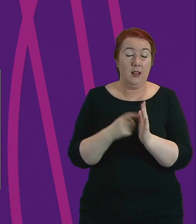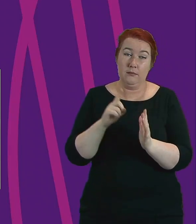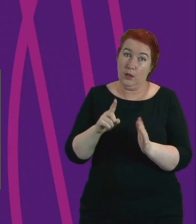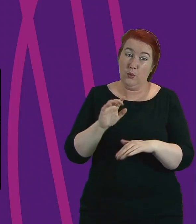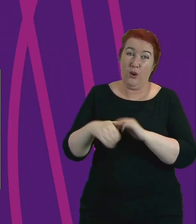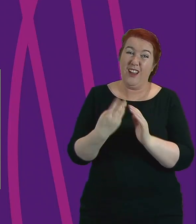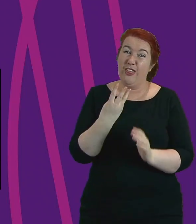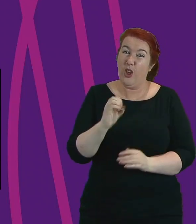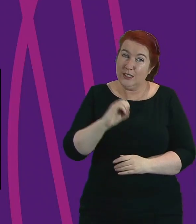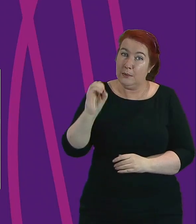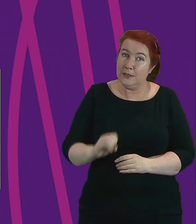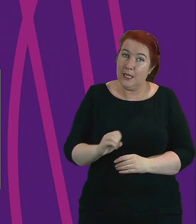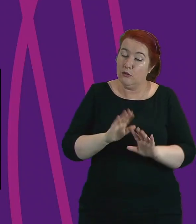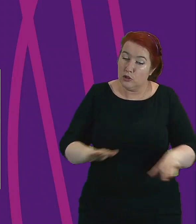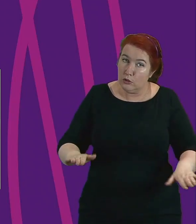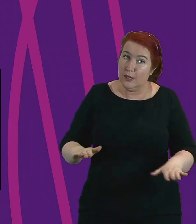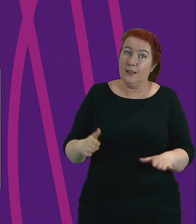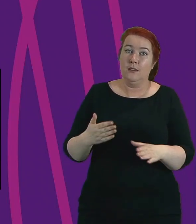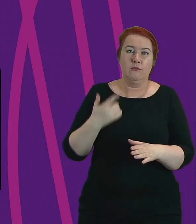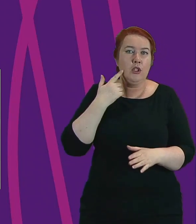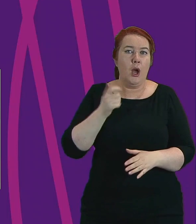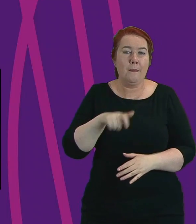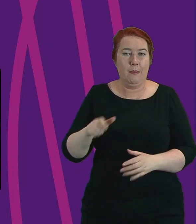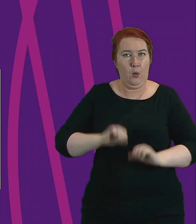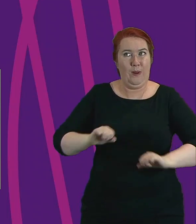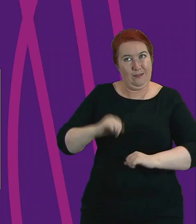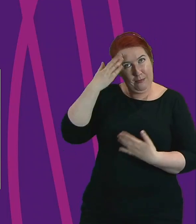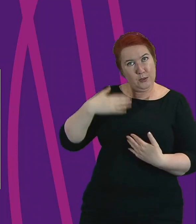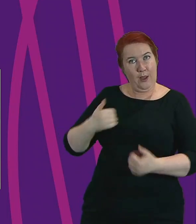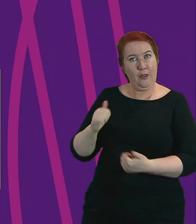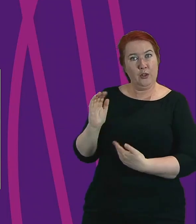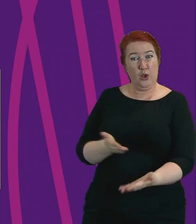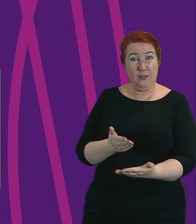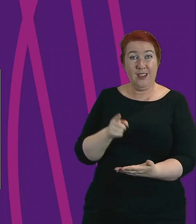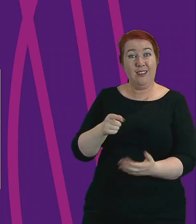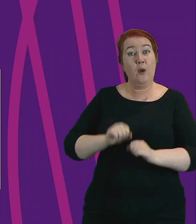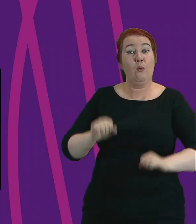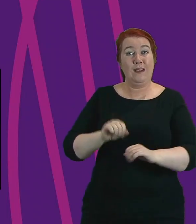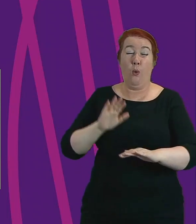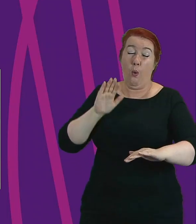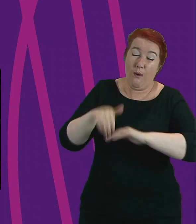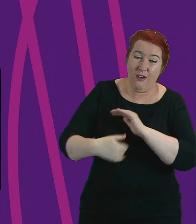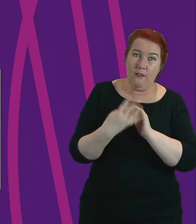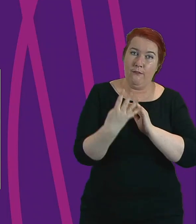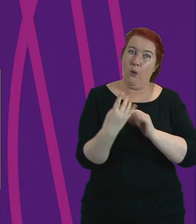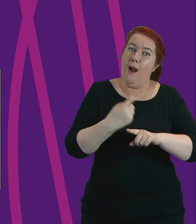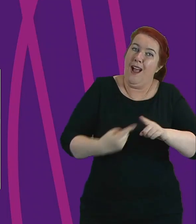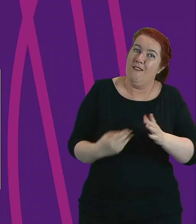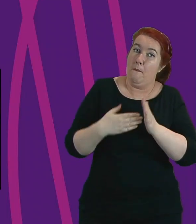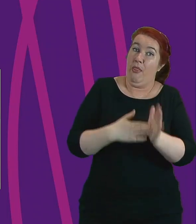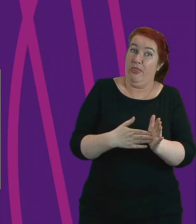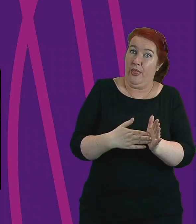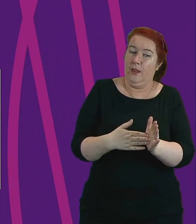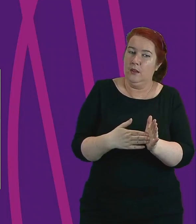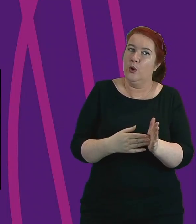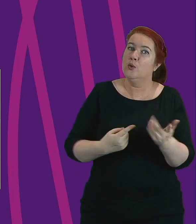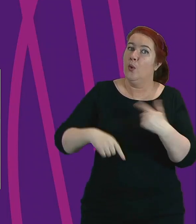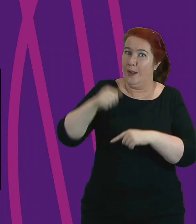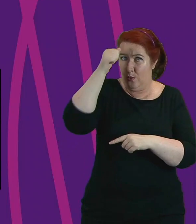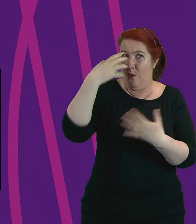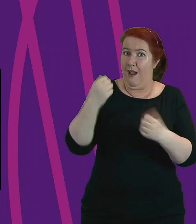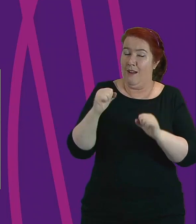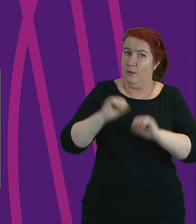people waiting to be seen by CAMS have been waiting longer than 4.5 months. So we know that we're storing up a